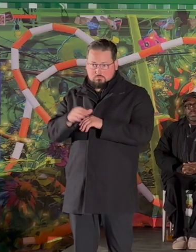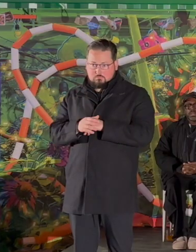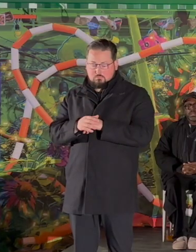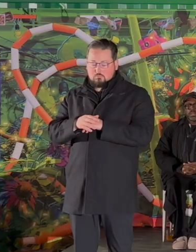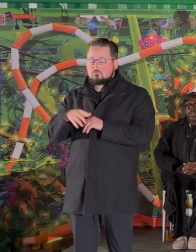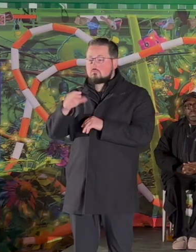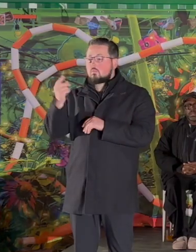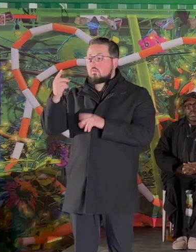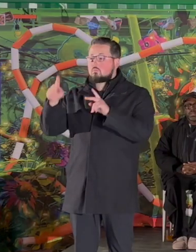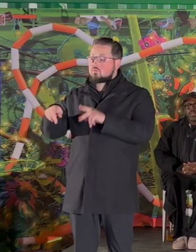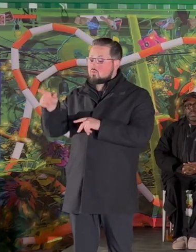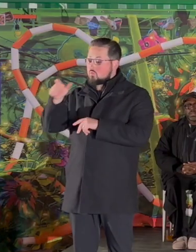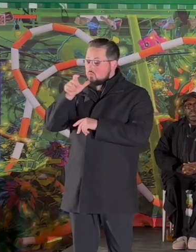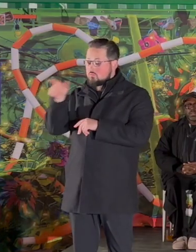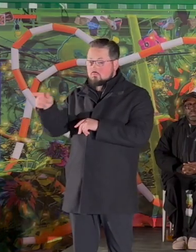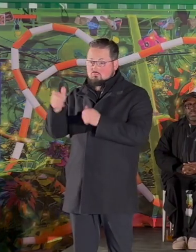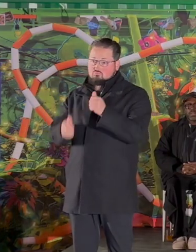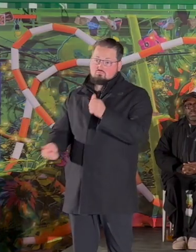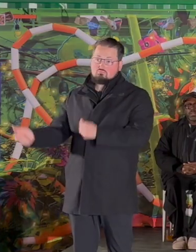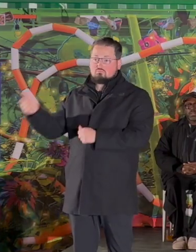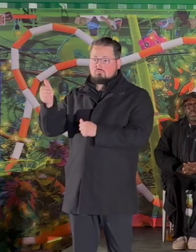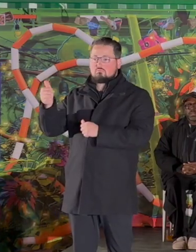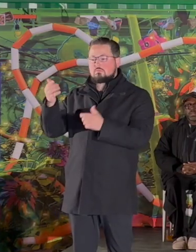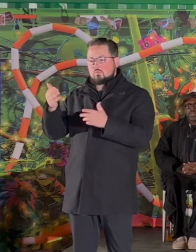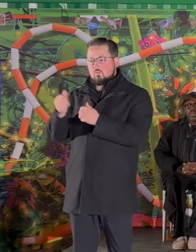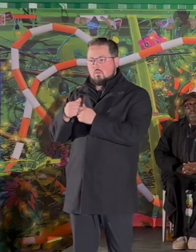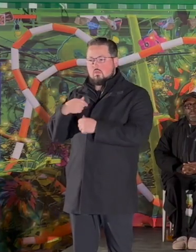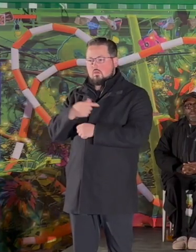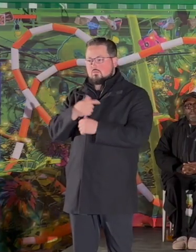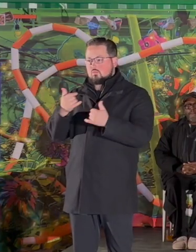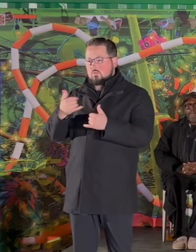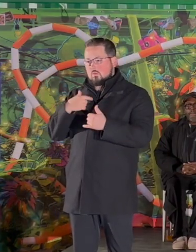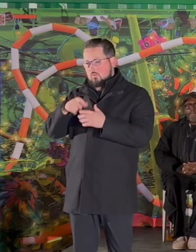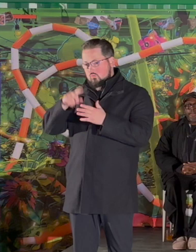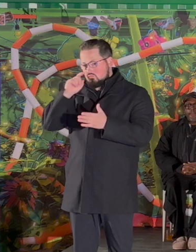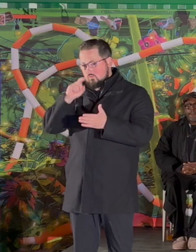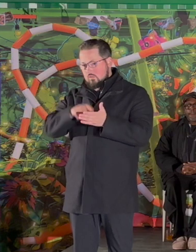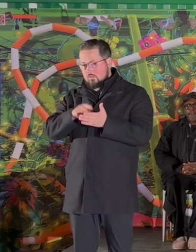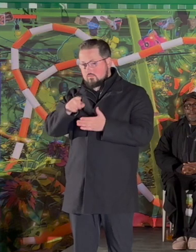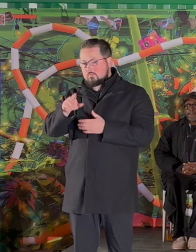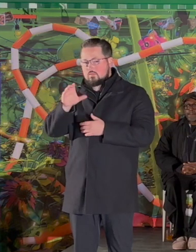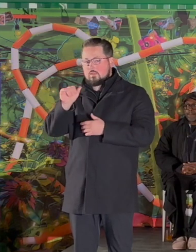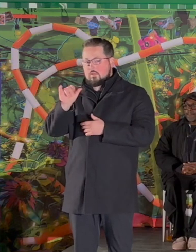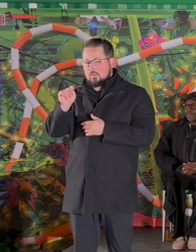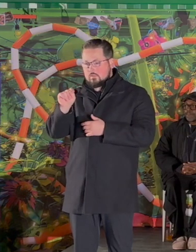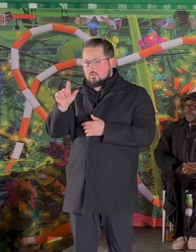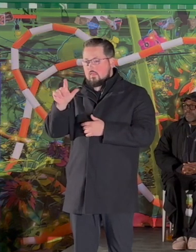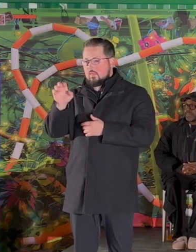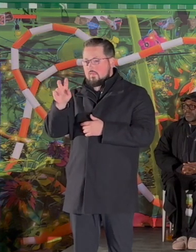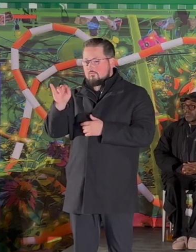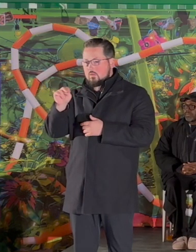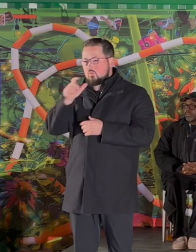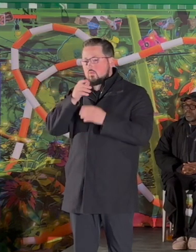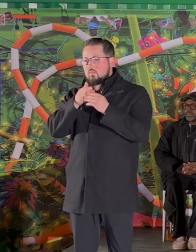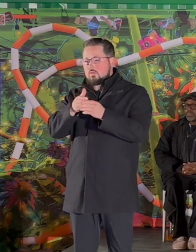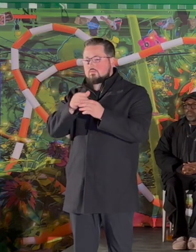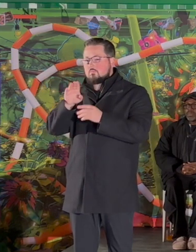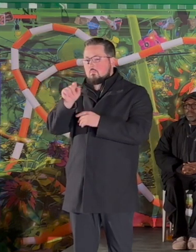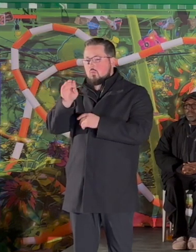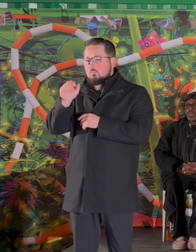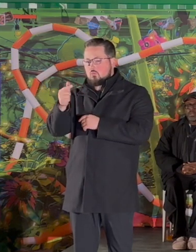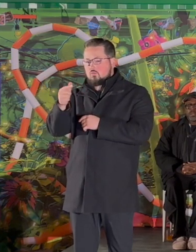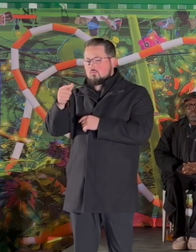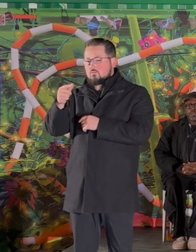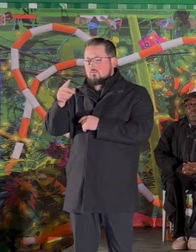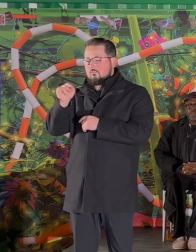fact, the person who was in charge of them is here with us today. I just want to recognize her, Kate Levin, who now leads Bloomberg Philanthropies'